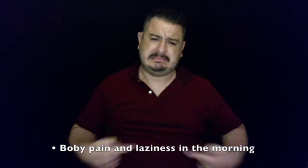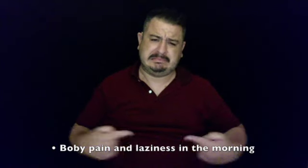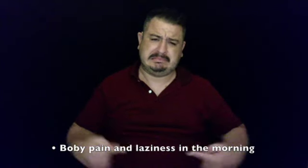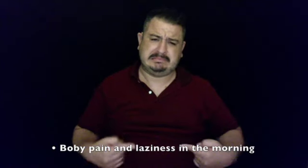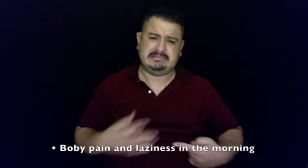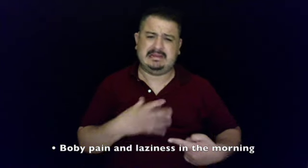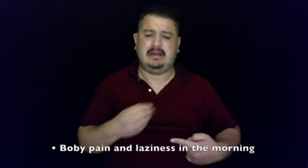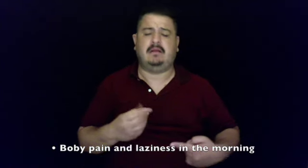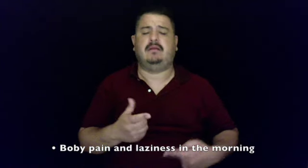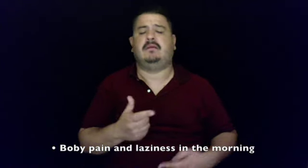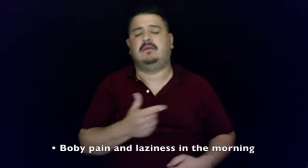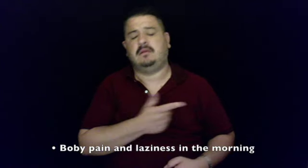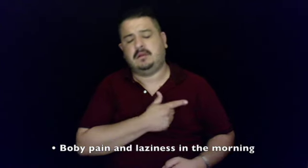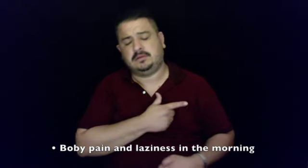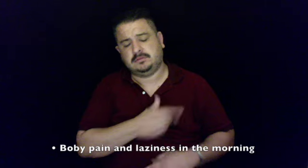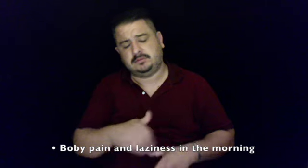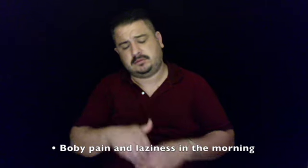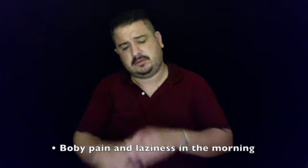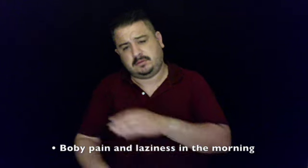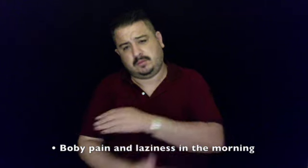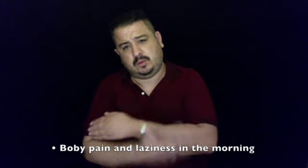body pain and laziness in the morning,